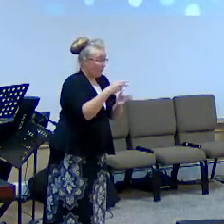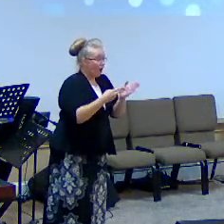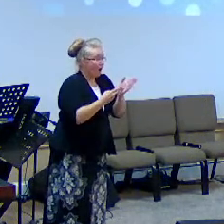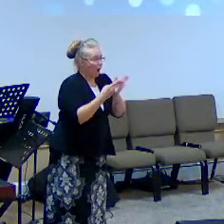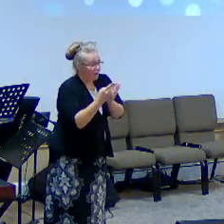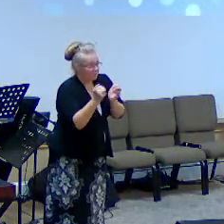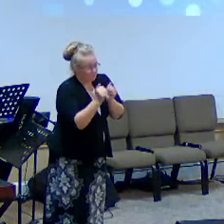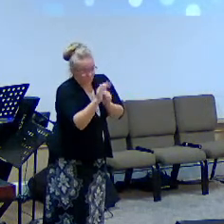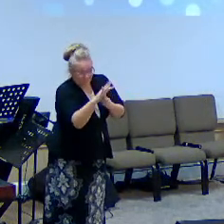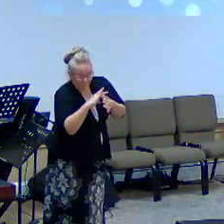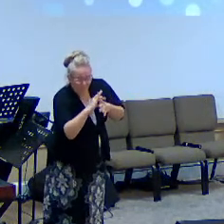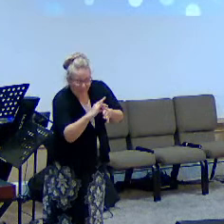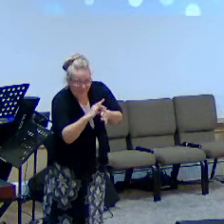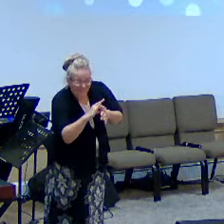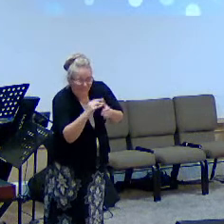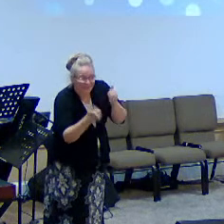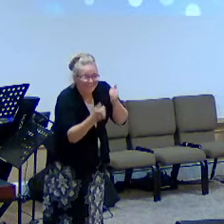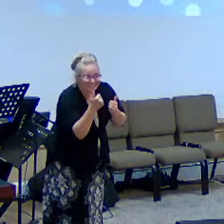with your flesh within you?